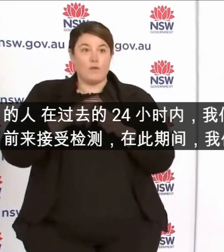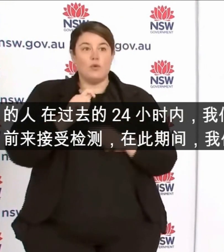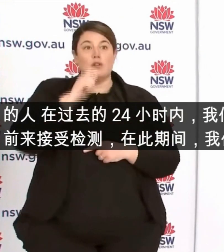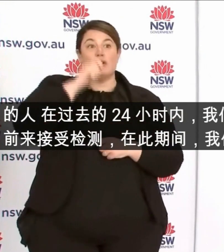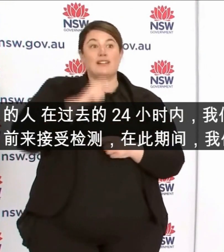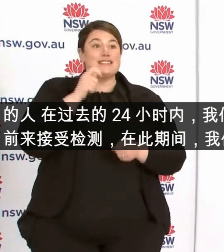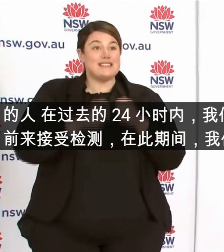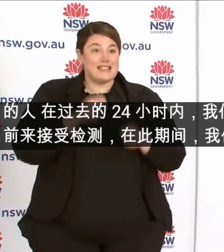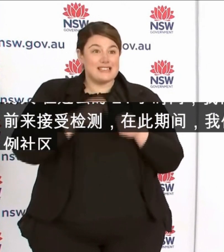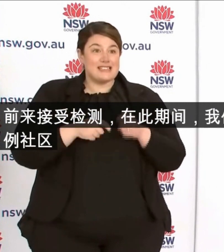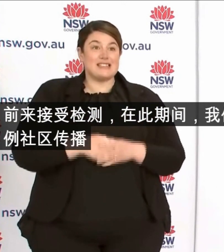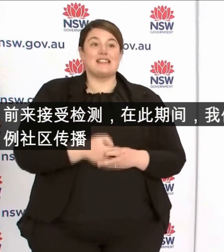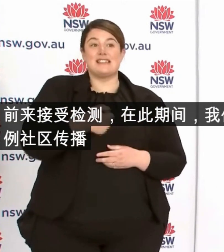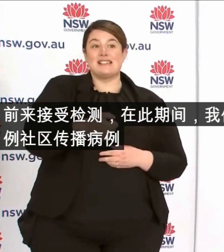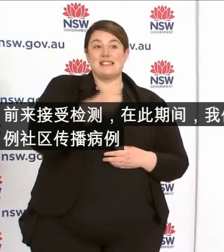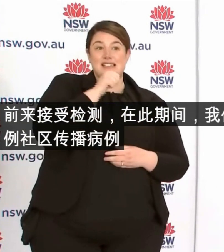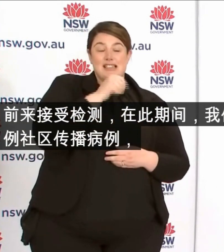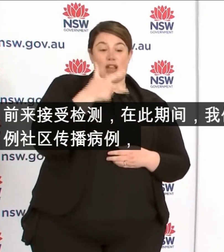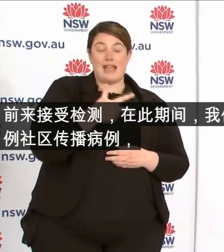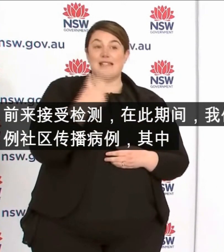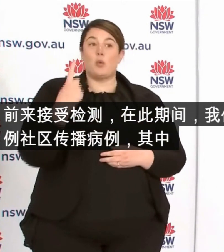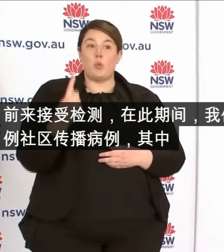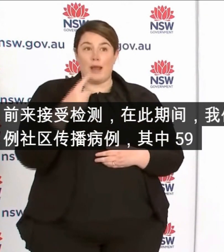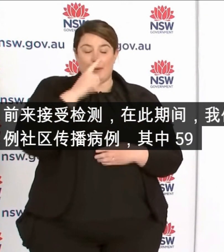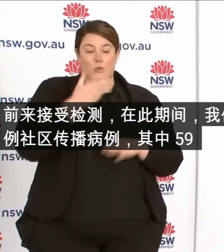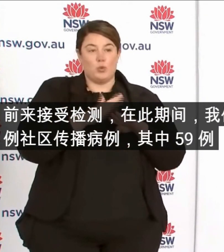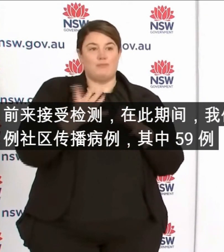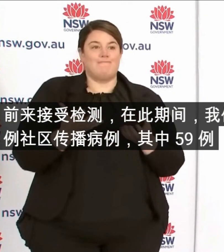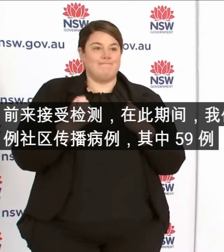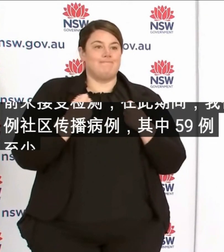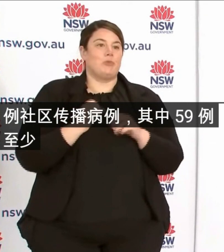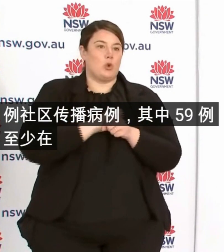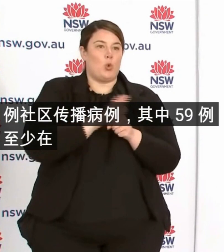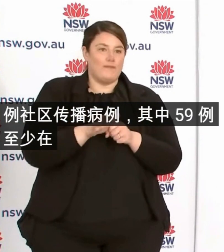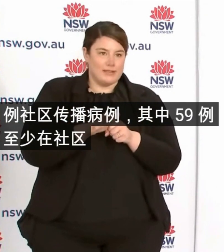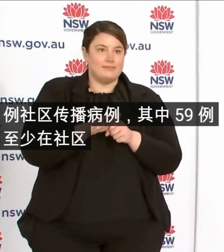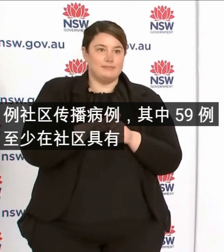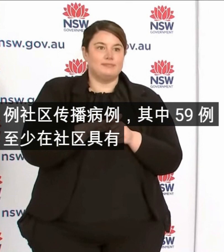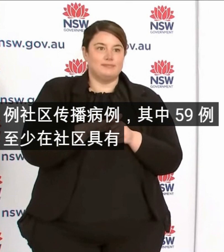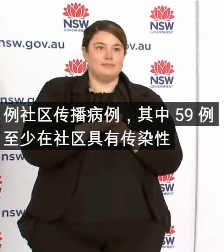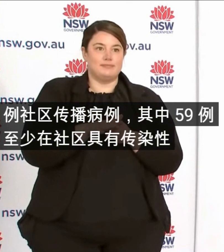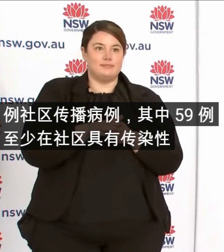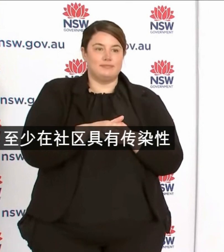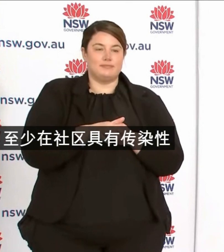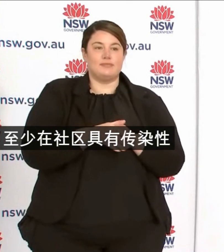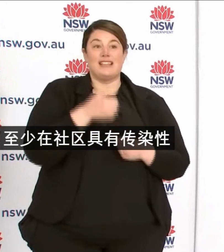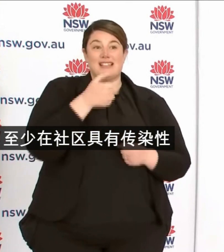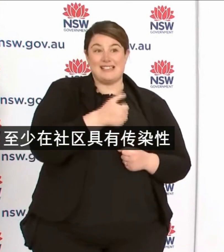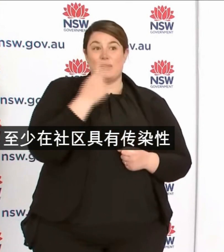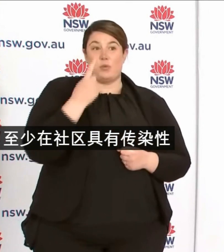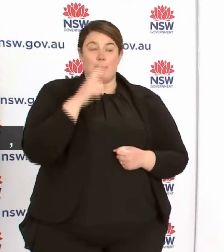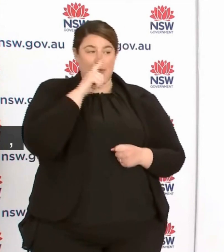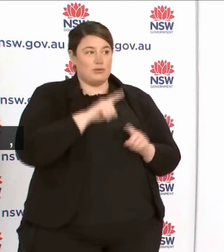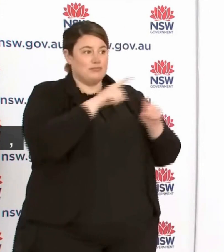had 681 cases of community transmission, with 59 at least infectious in the community during that